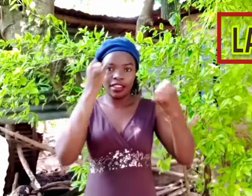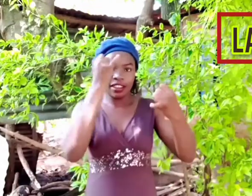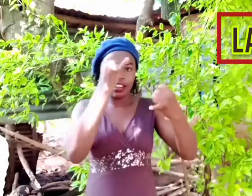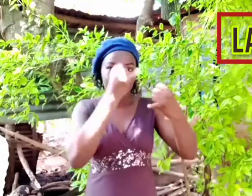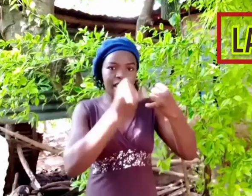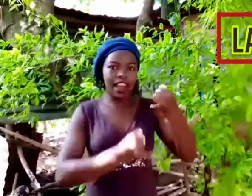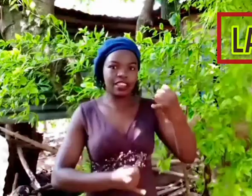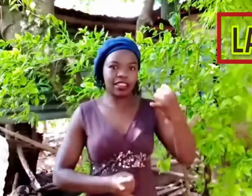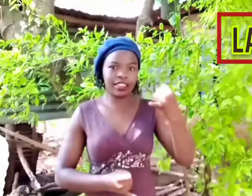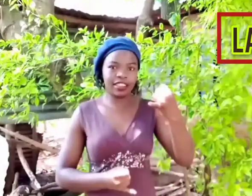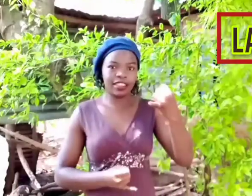Last.